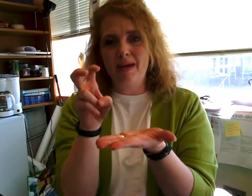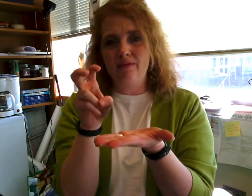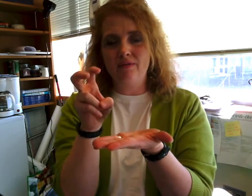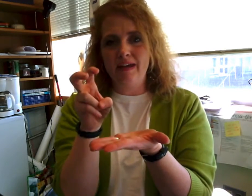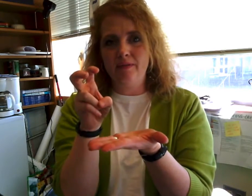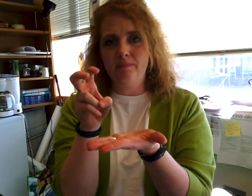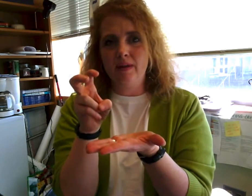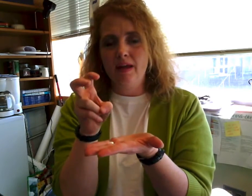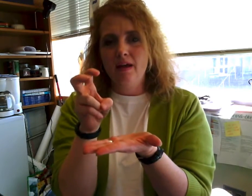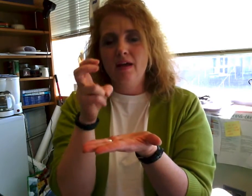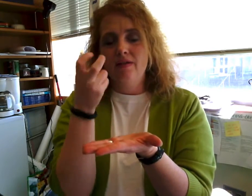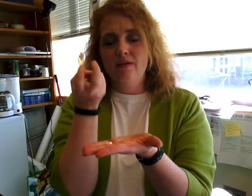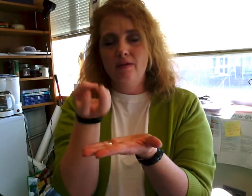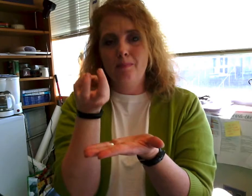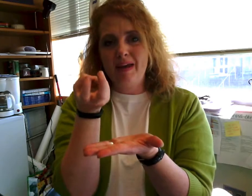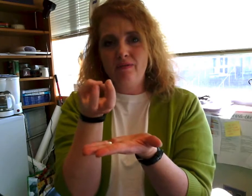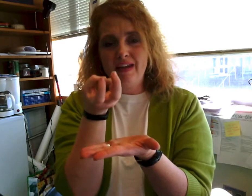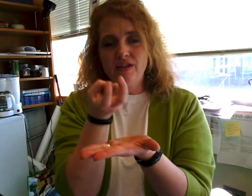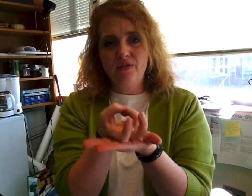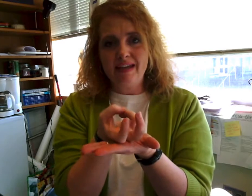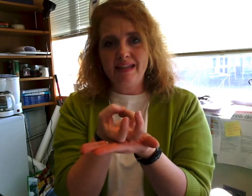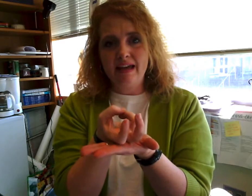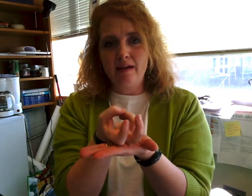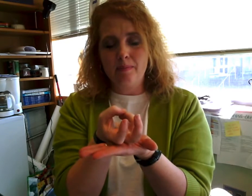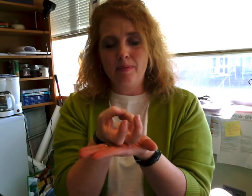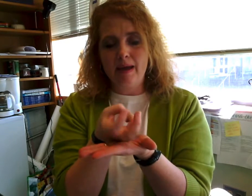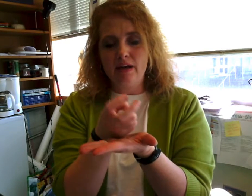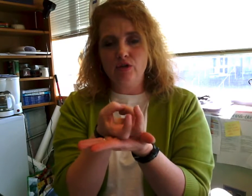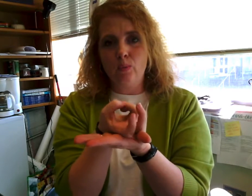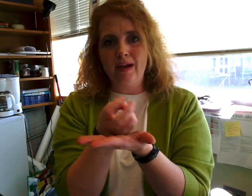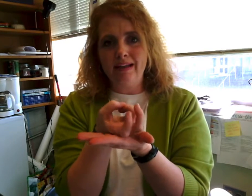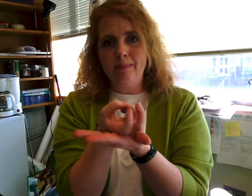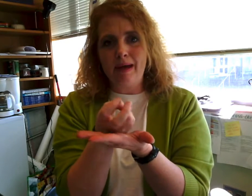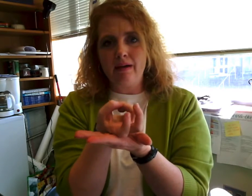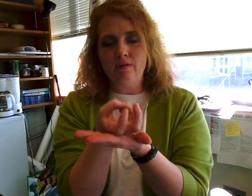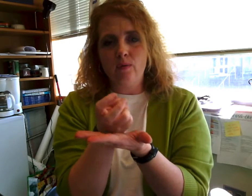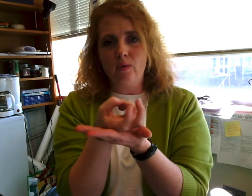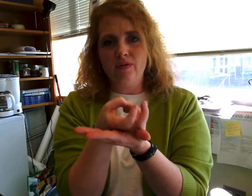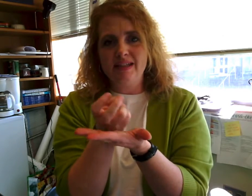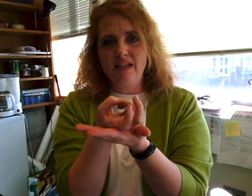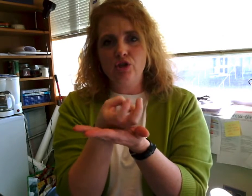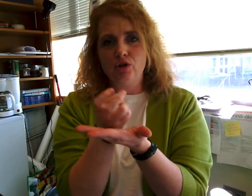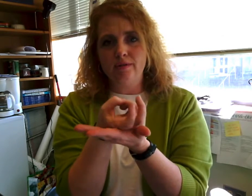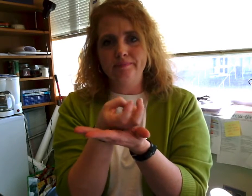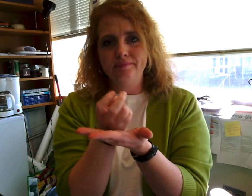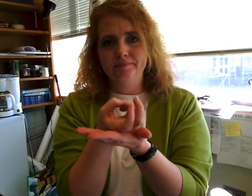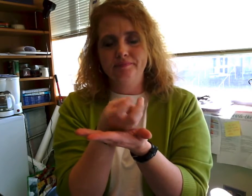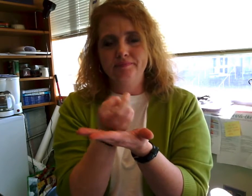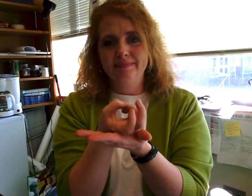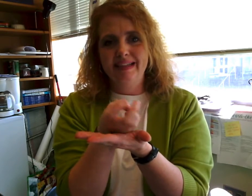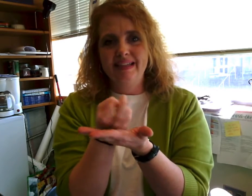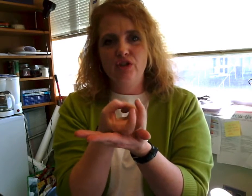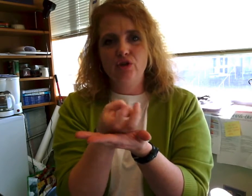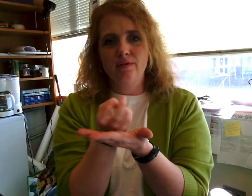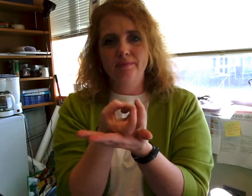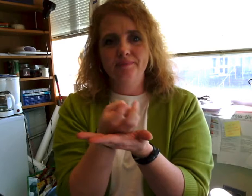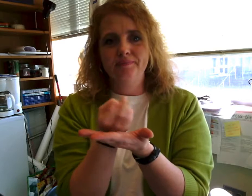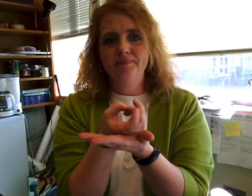bent V. The bent V is facing up, and it's wiggling back and forth. Seizure, seizure.